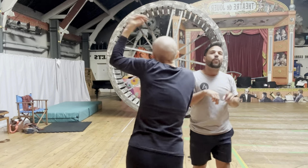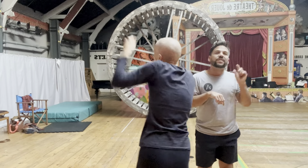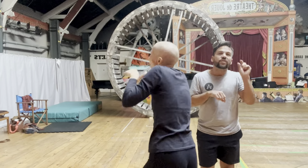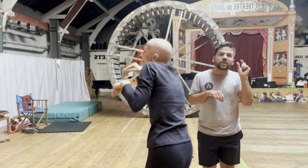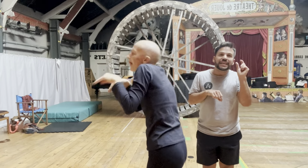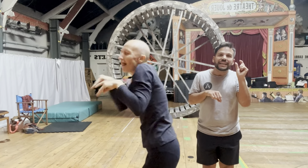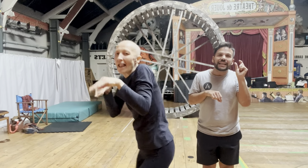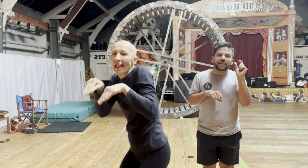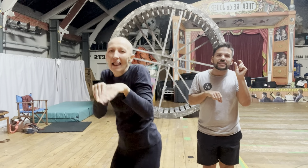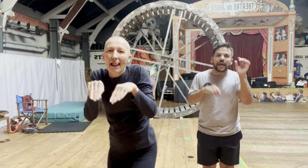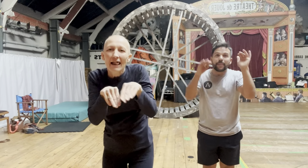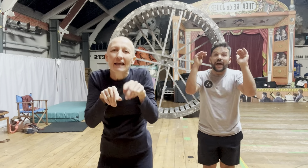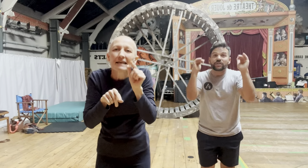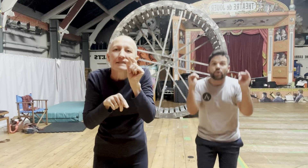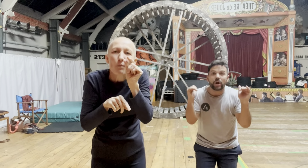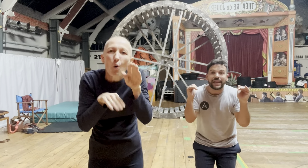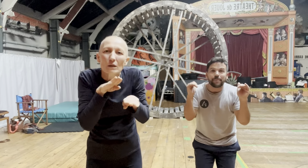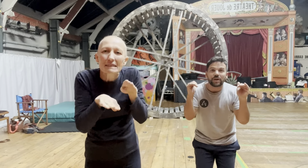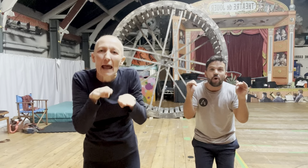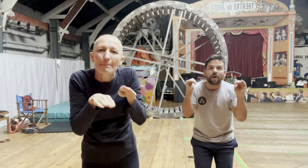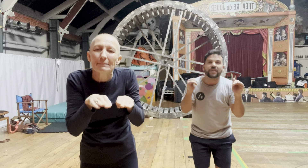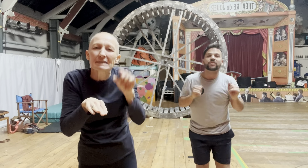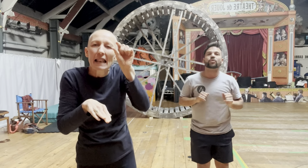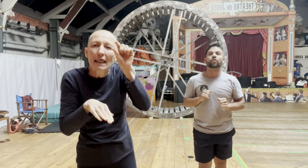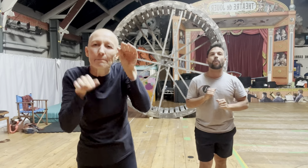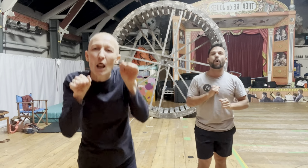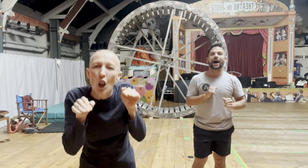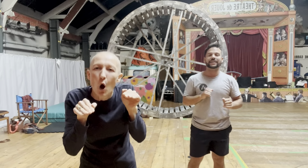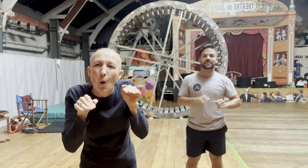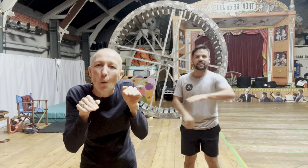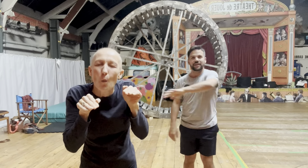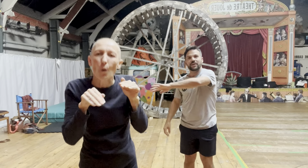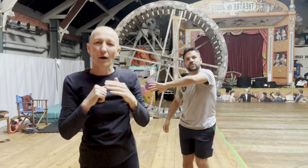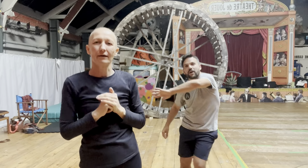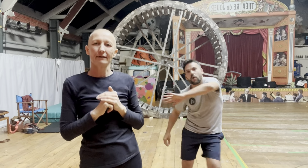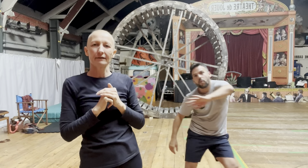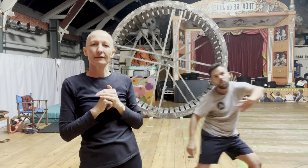with a tiny little step, and you go a little bit lower than your normal height. So I go,